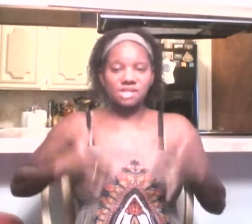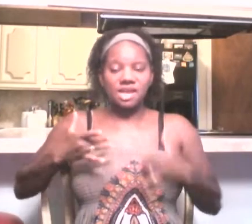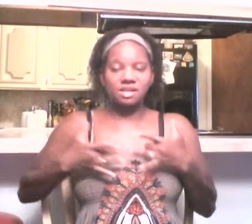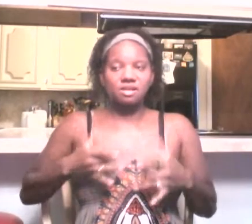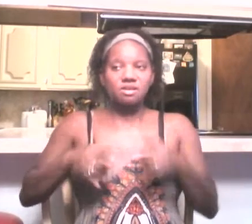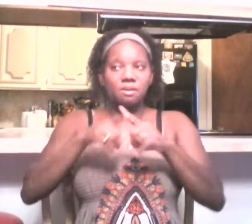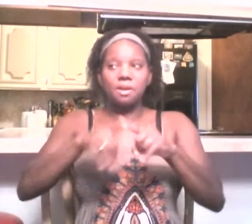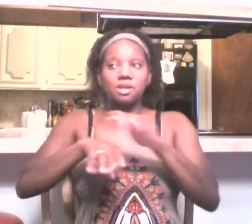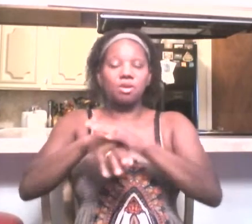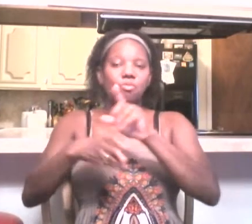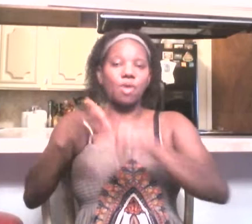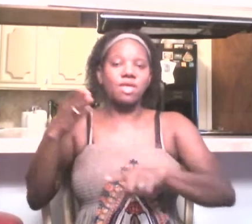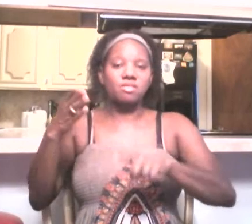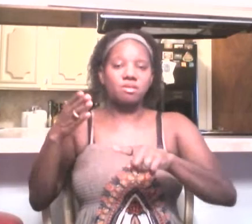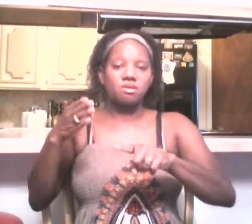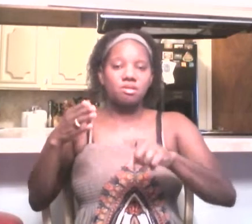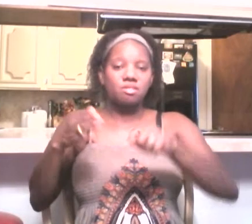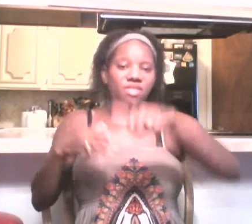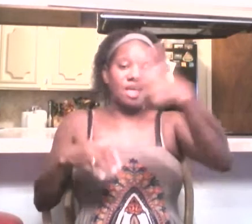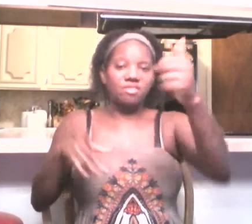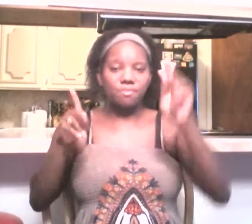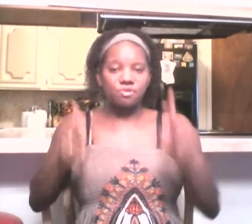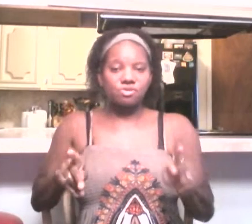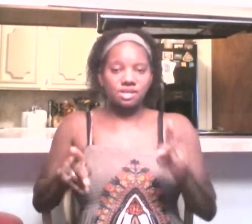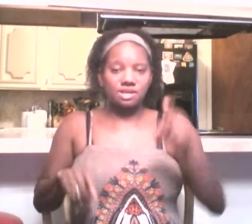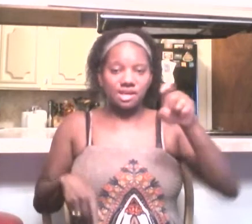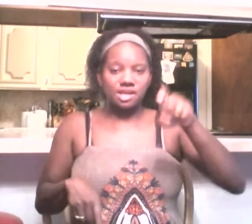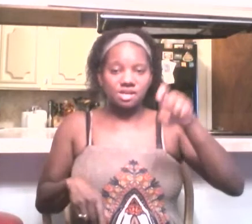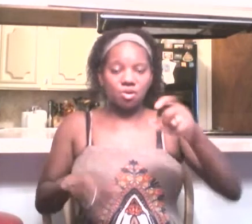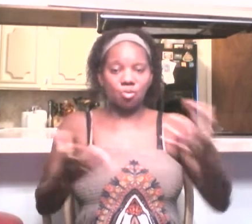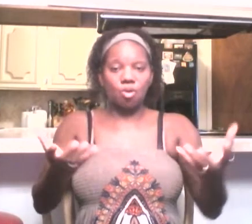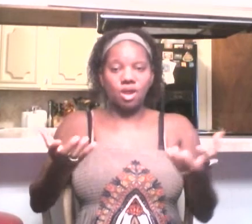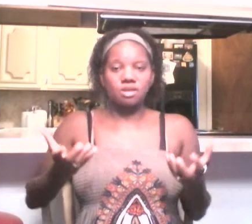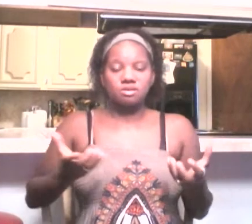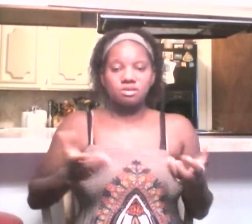exciting, depending on what the other person needs or wants.